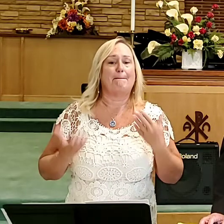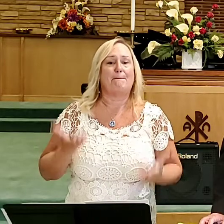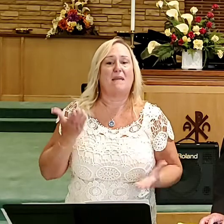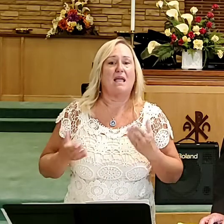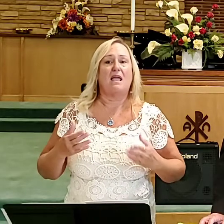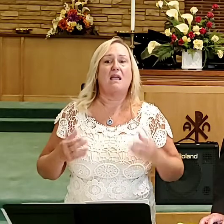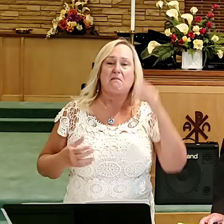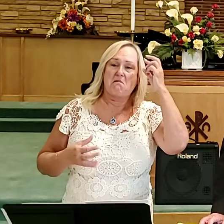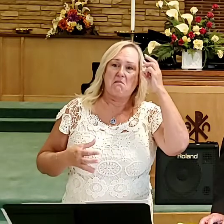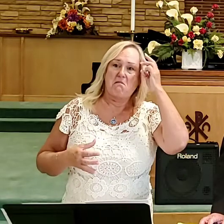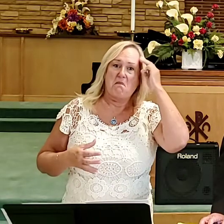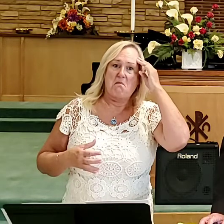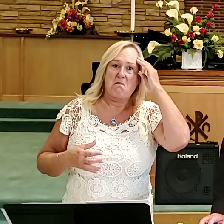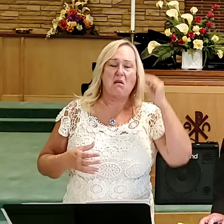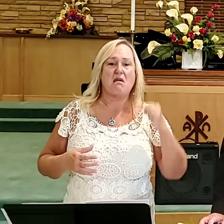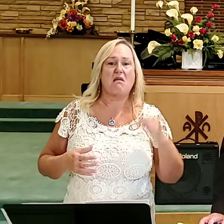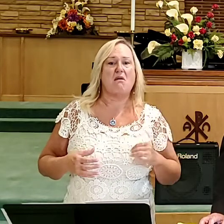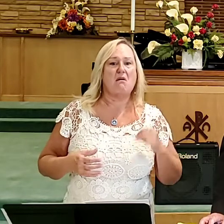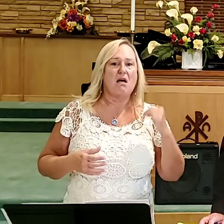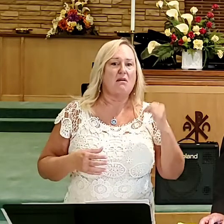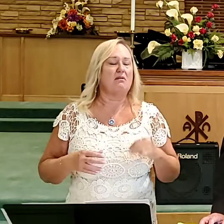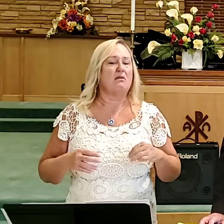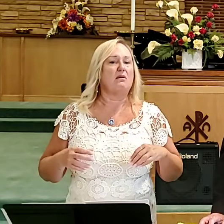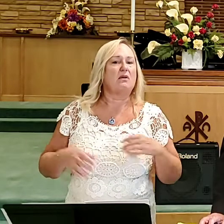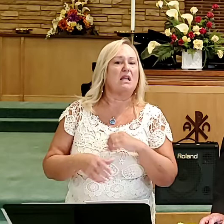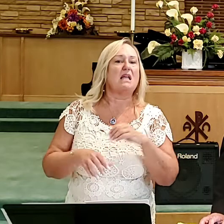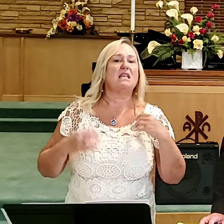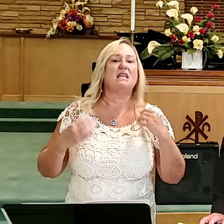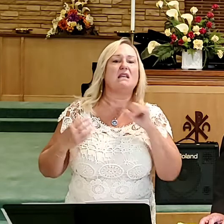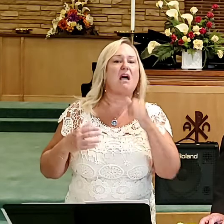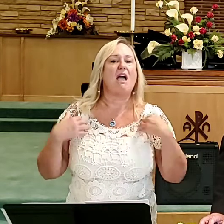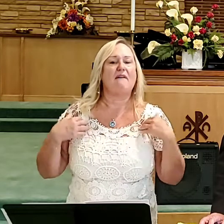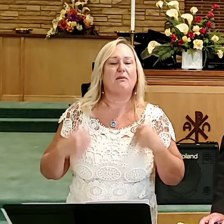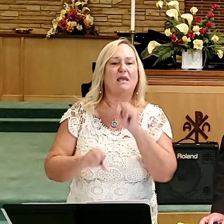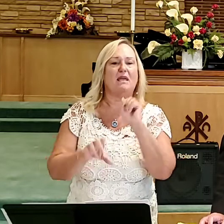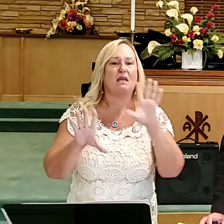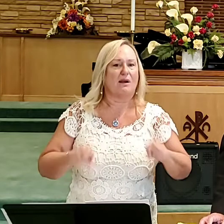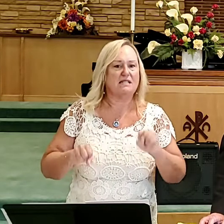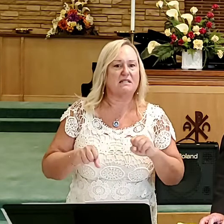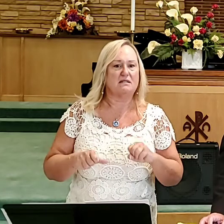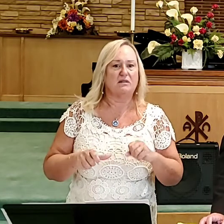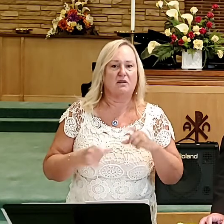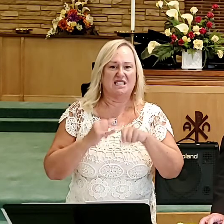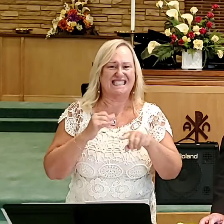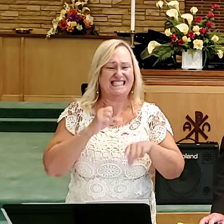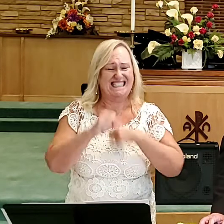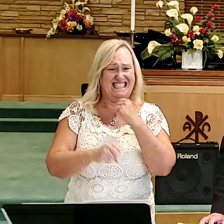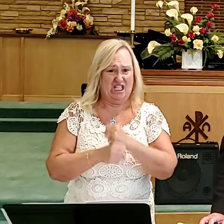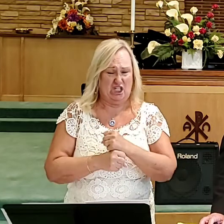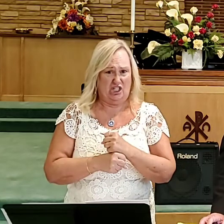health crises had to be arrested over a 6-year period.